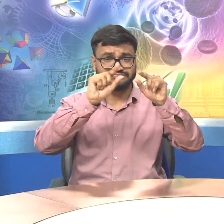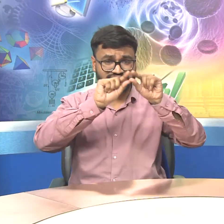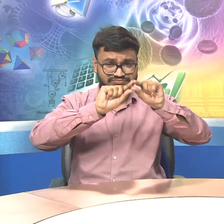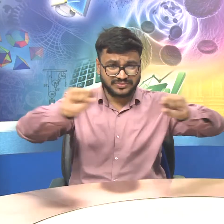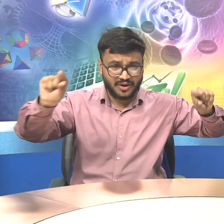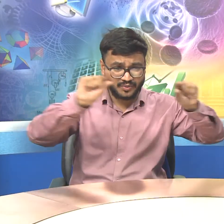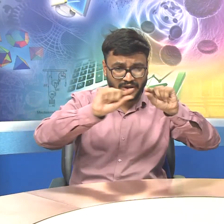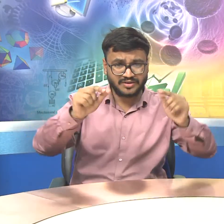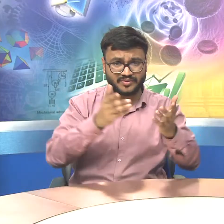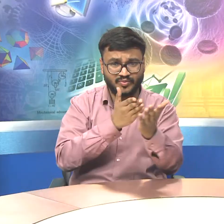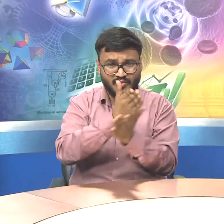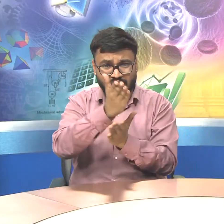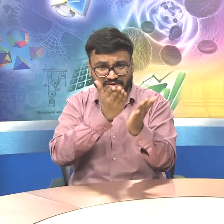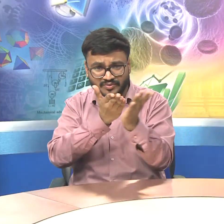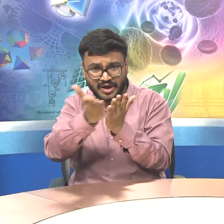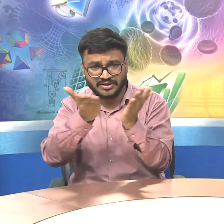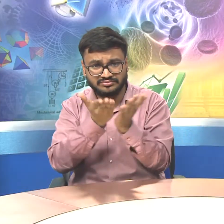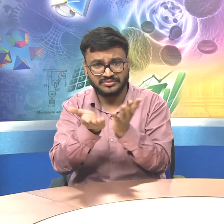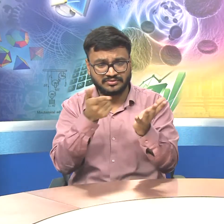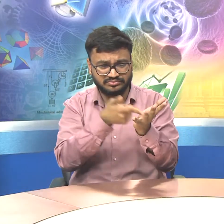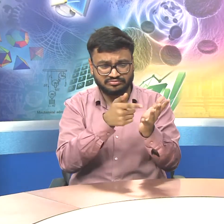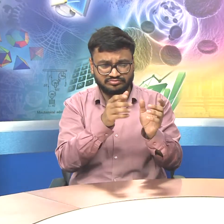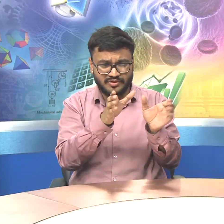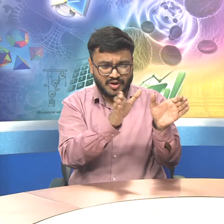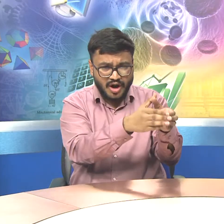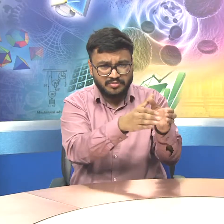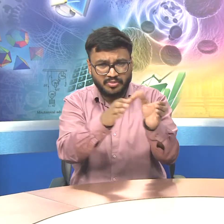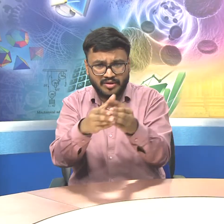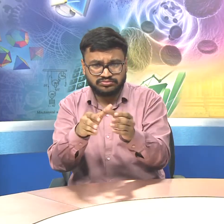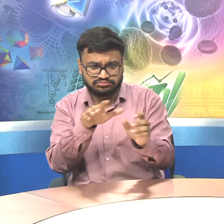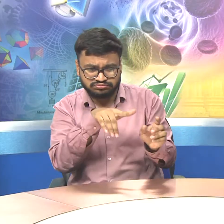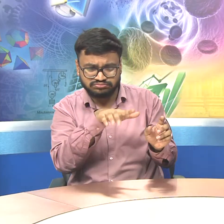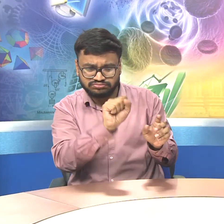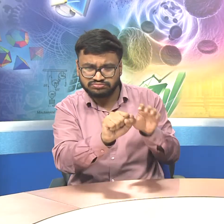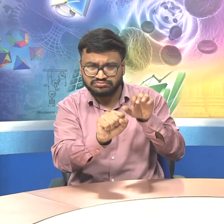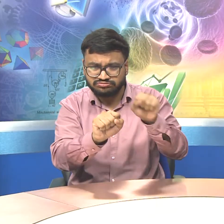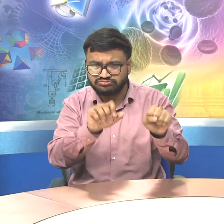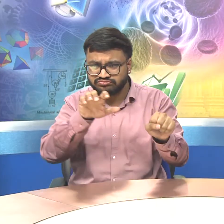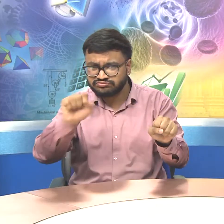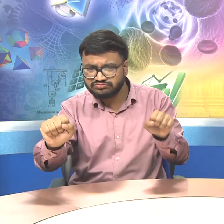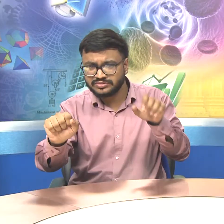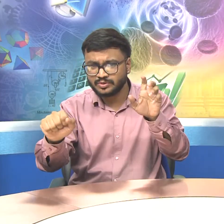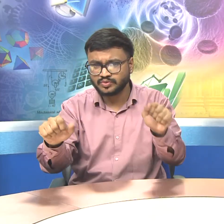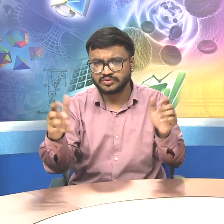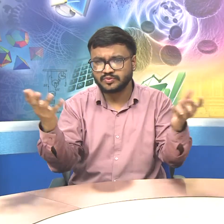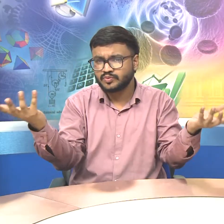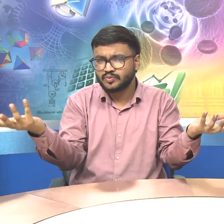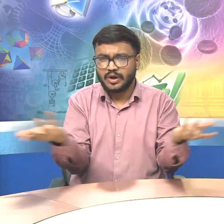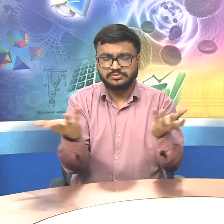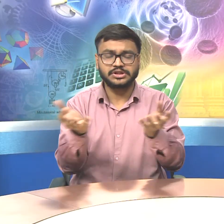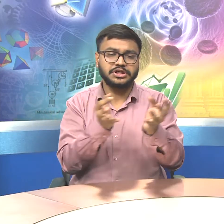They can identify sentence types in given ISL materials.